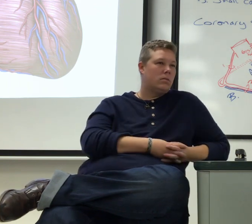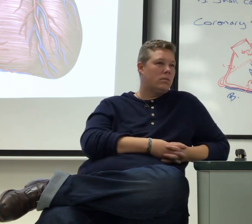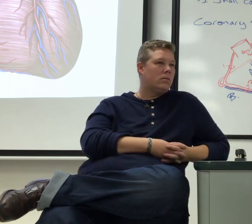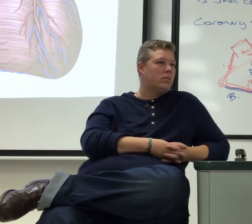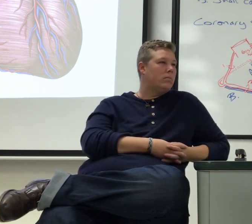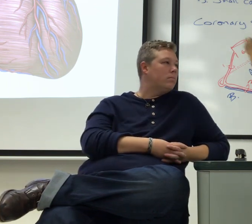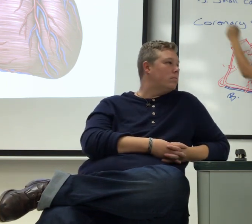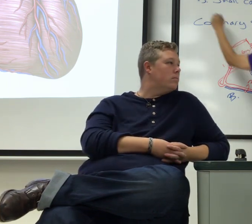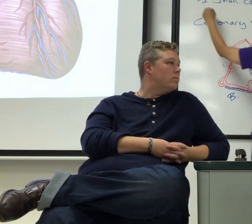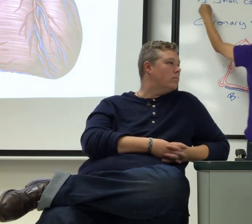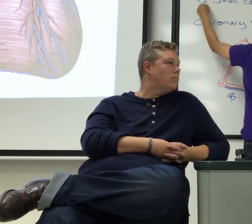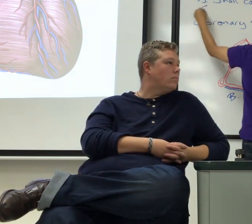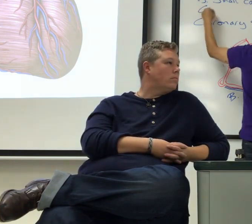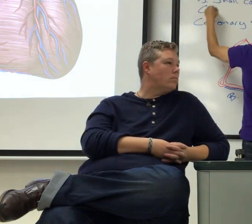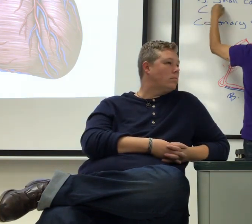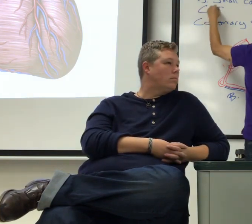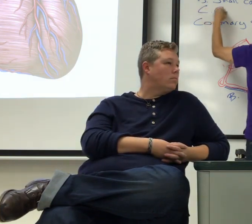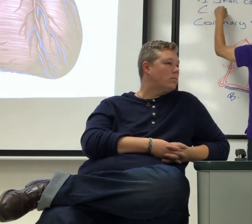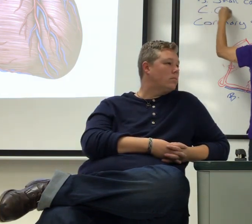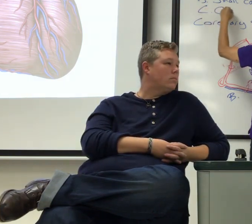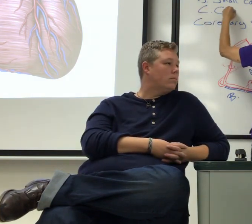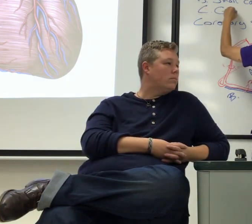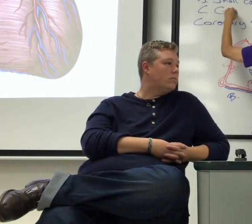Call it C.